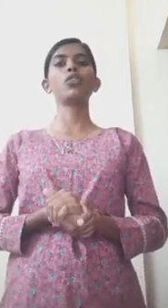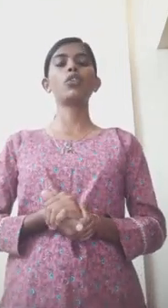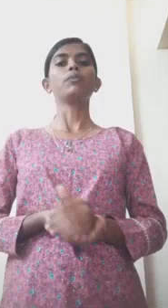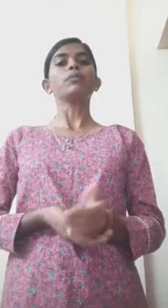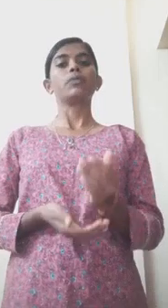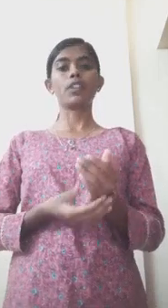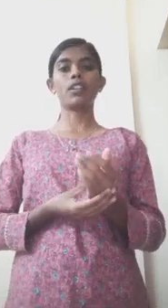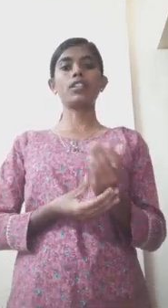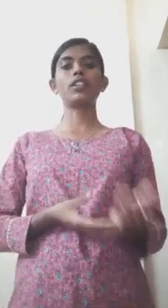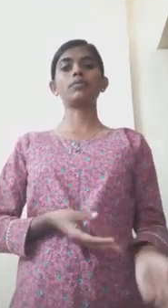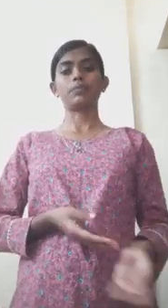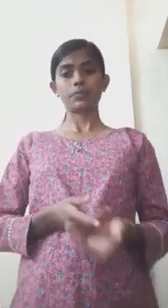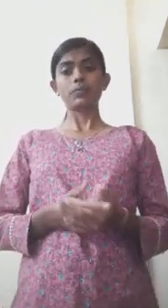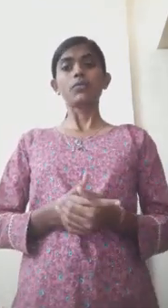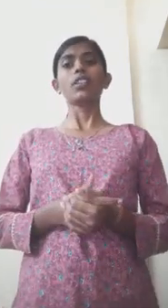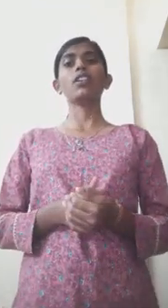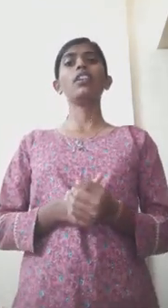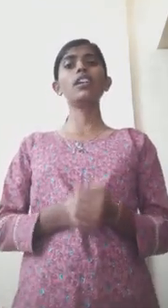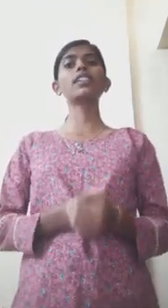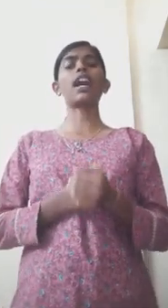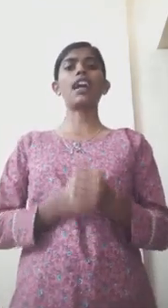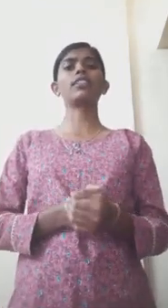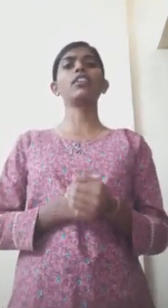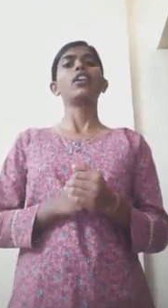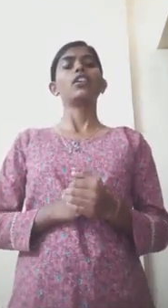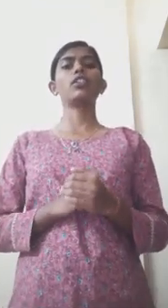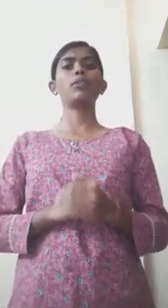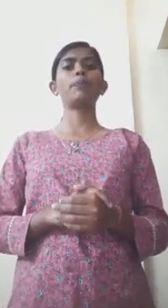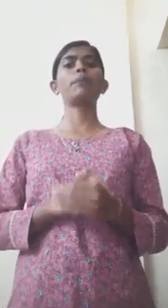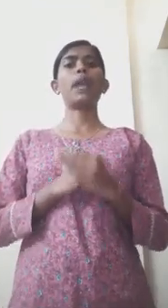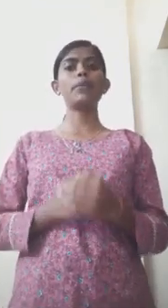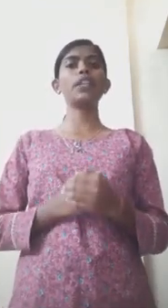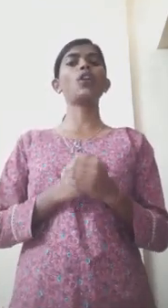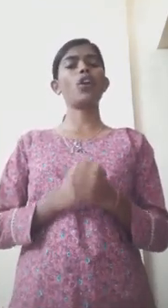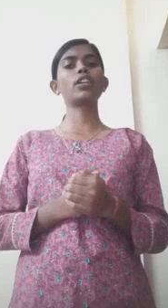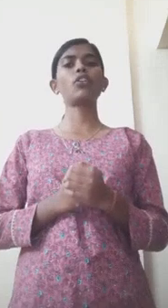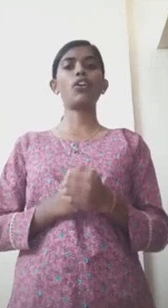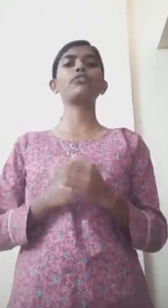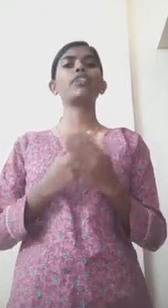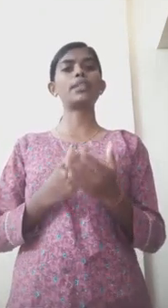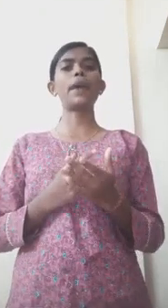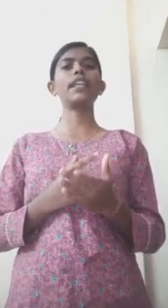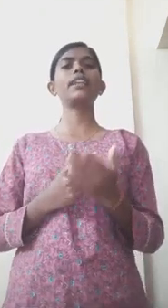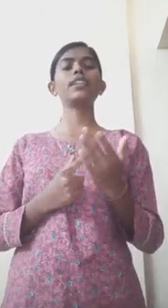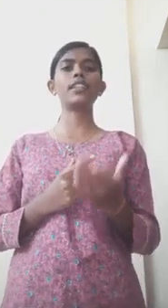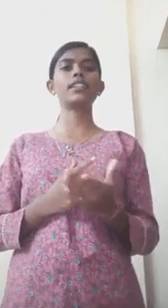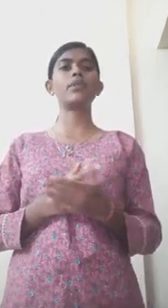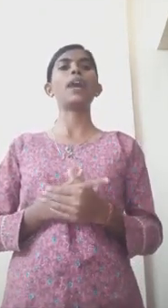So the lungs are the primary organ of respiratory system